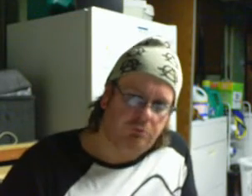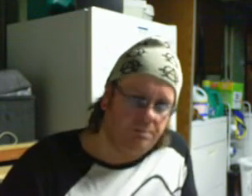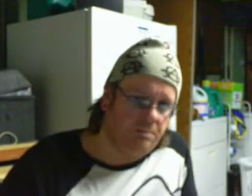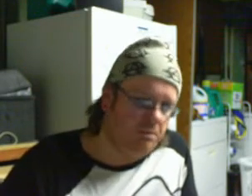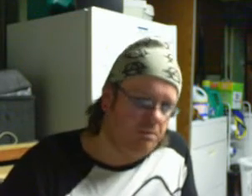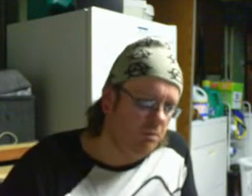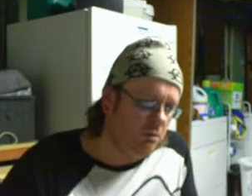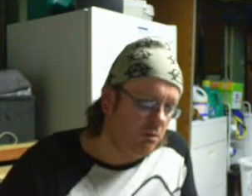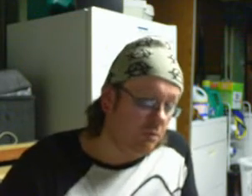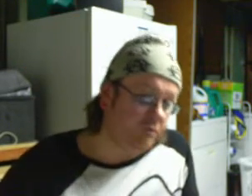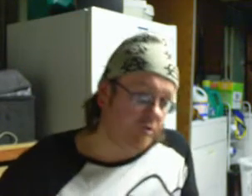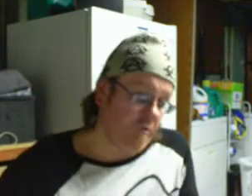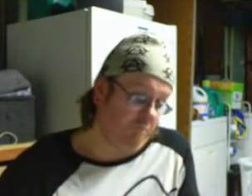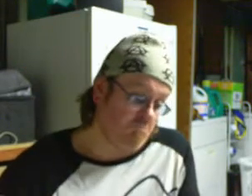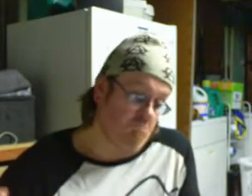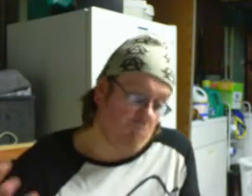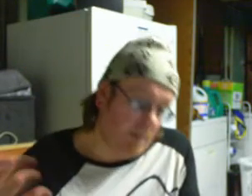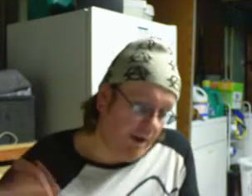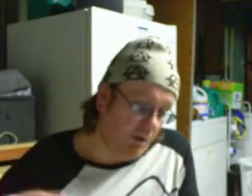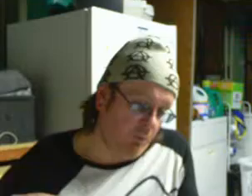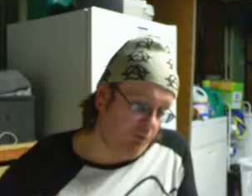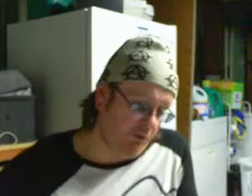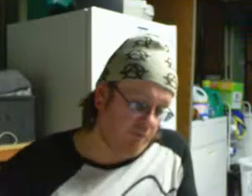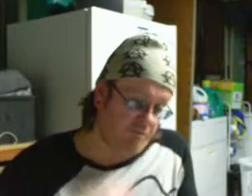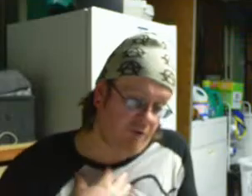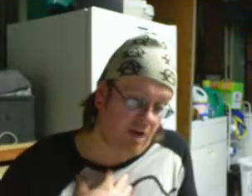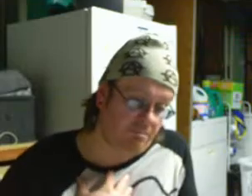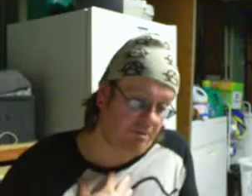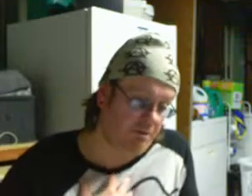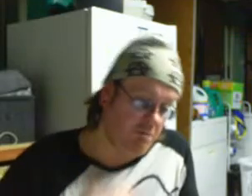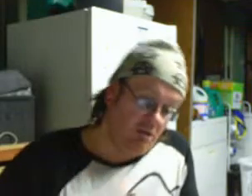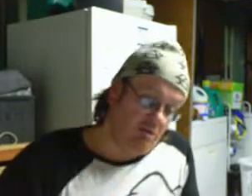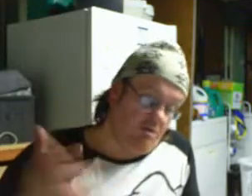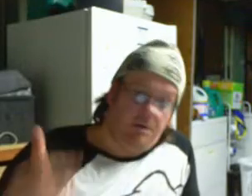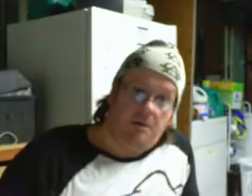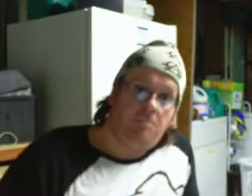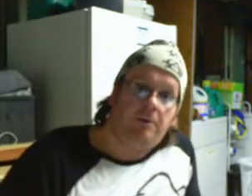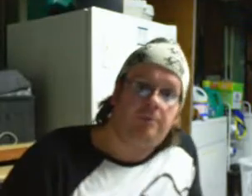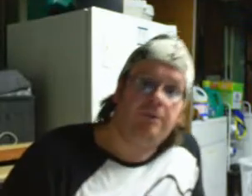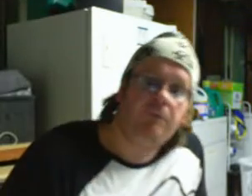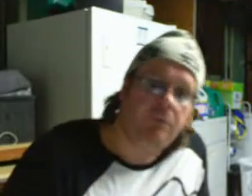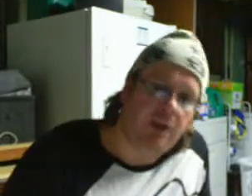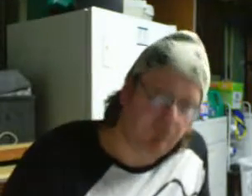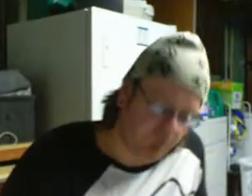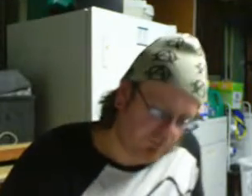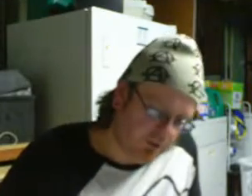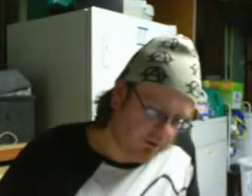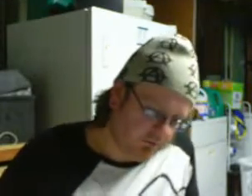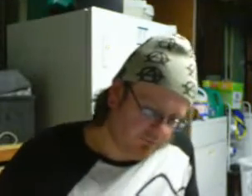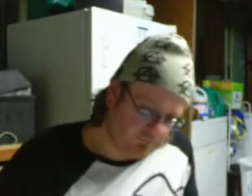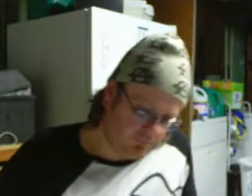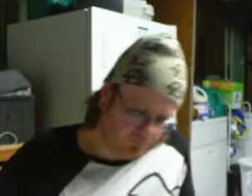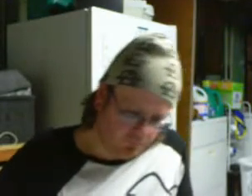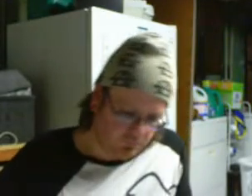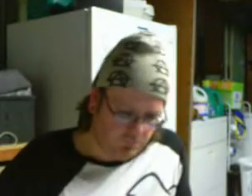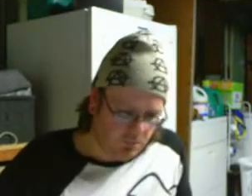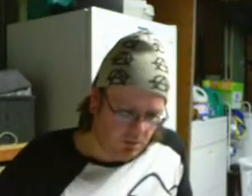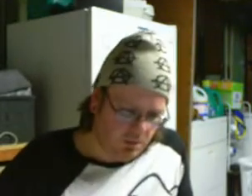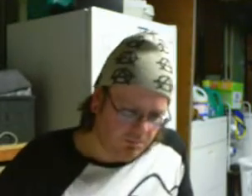people, which is how the government's operated apparently for thousands of years. But